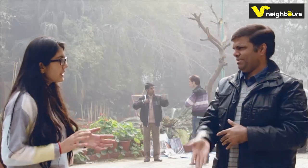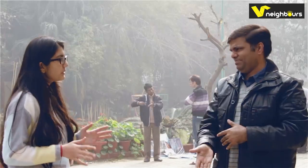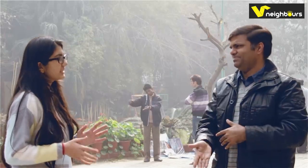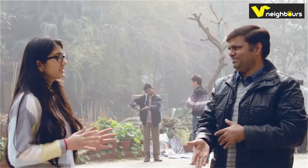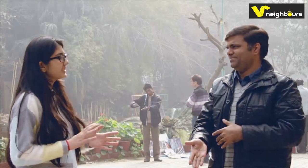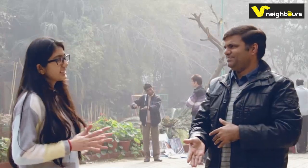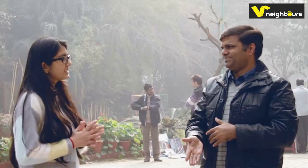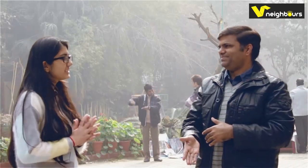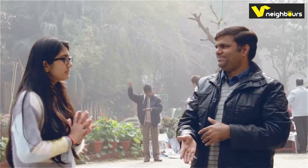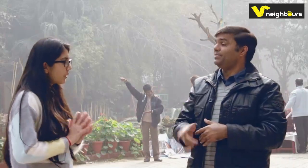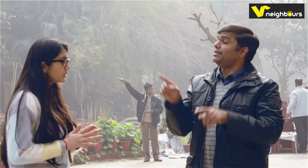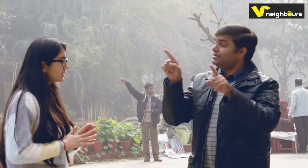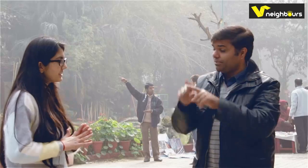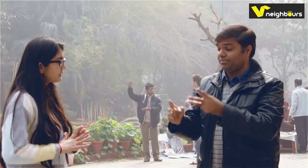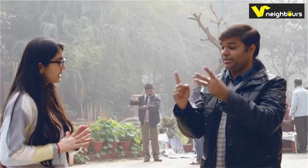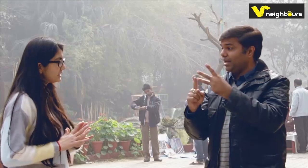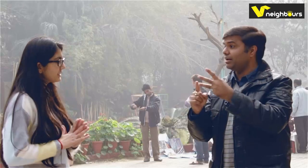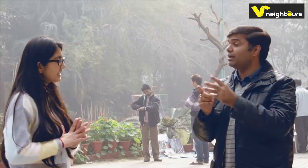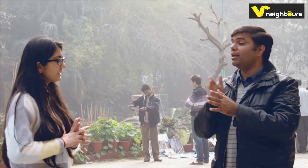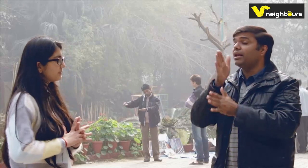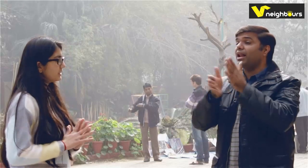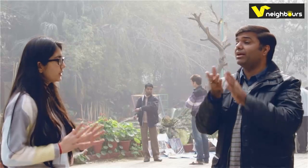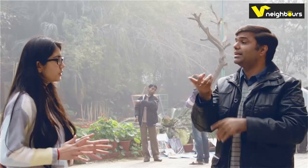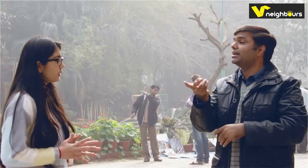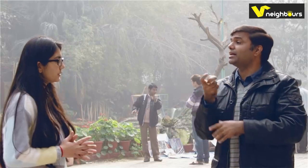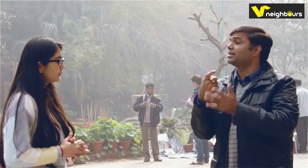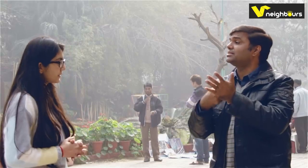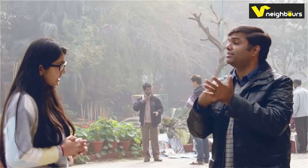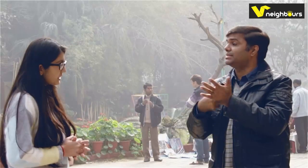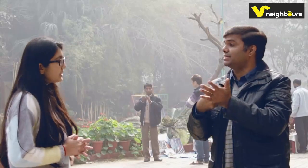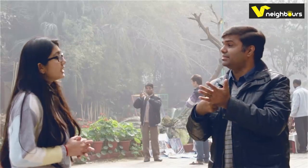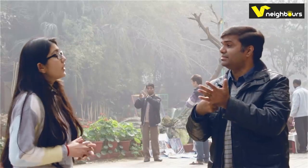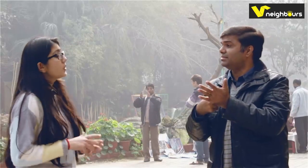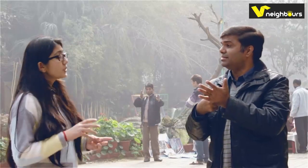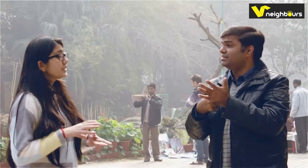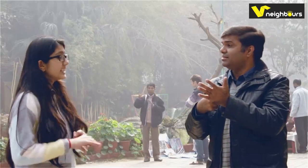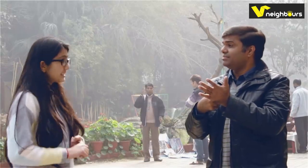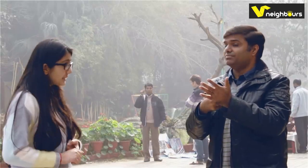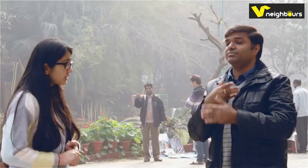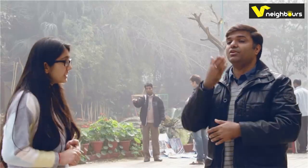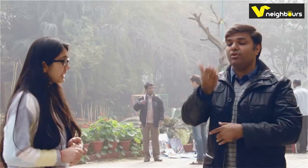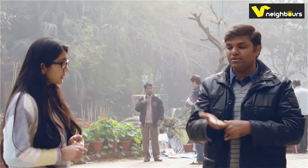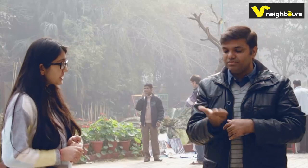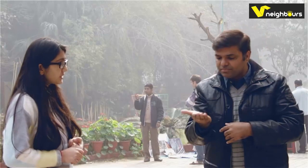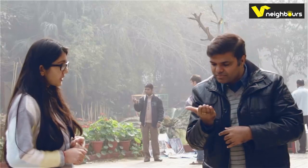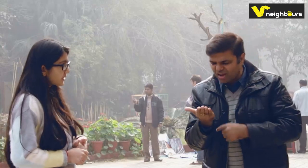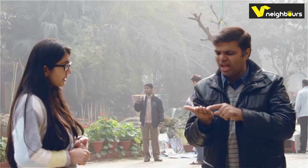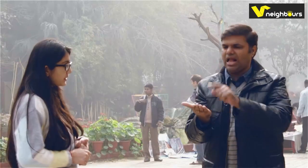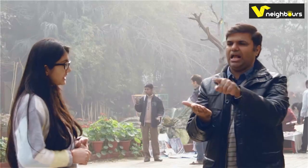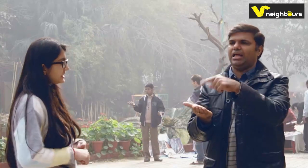but the problem still remains like a huge problem. Also for the reservation thing which he's talking about, he's saying